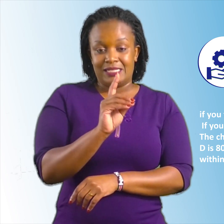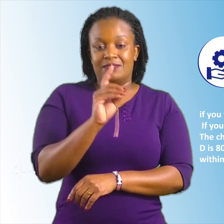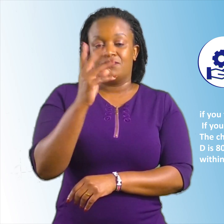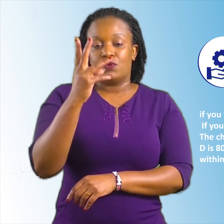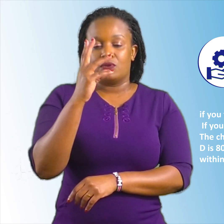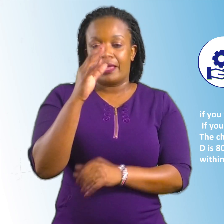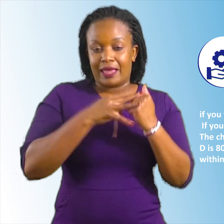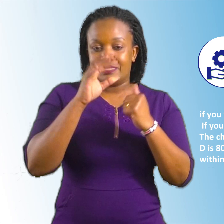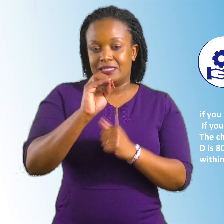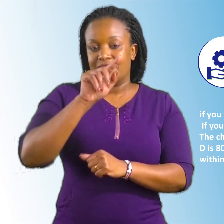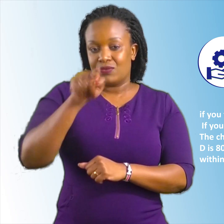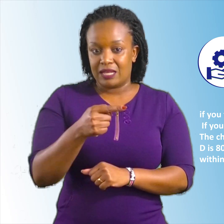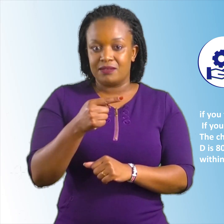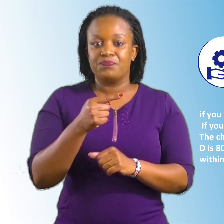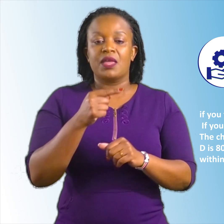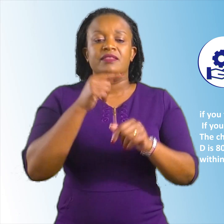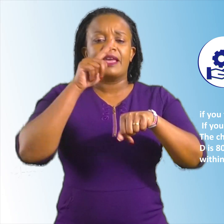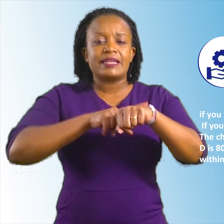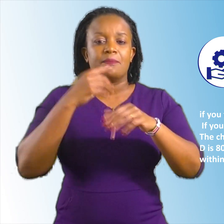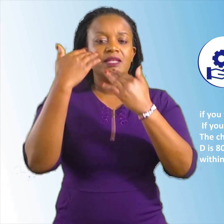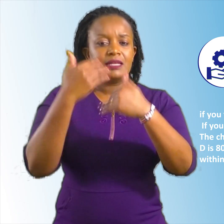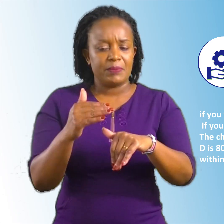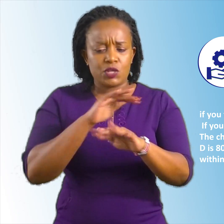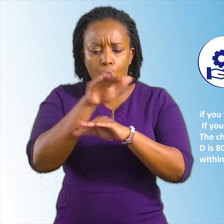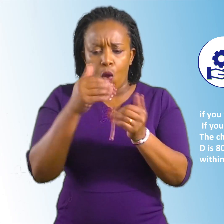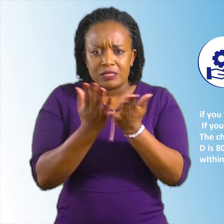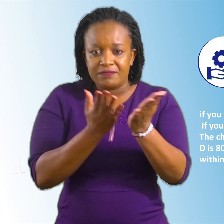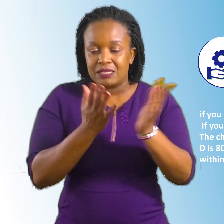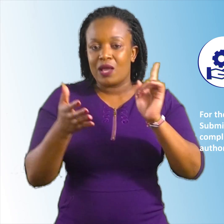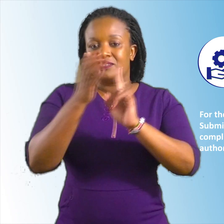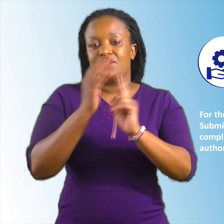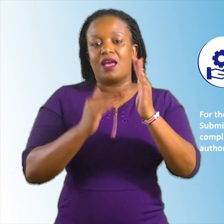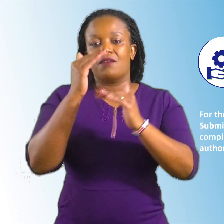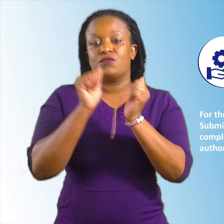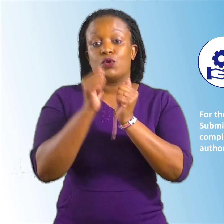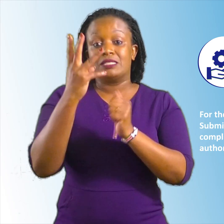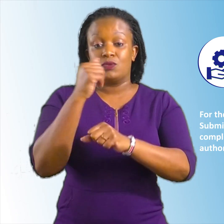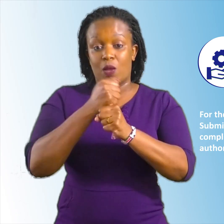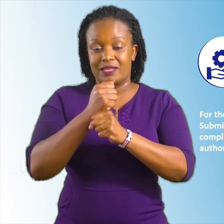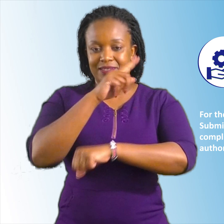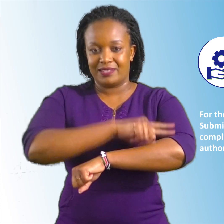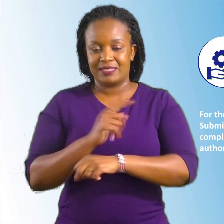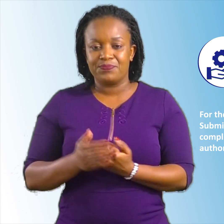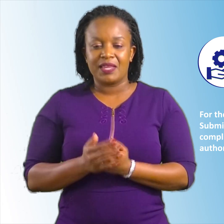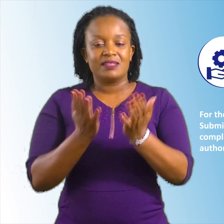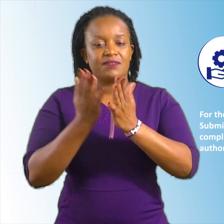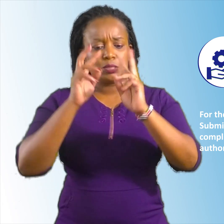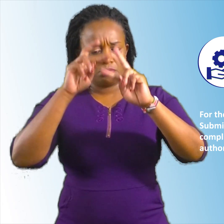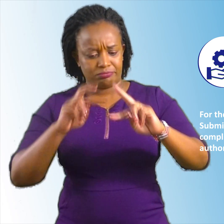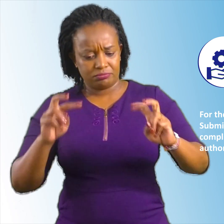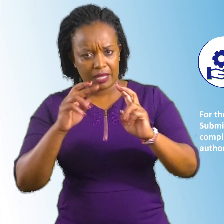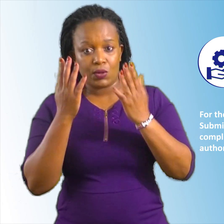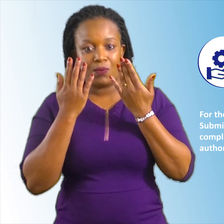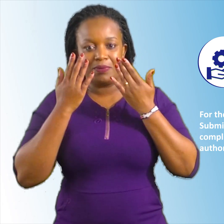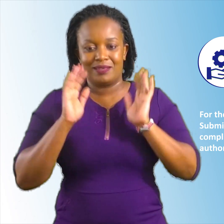The timeline for all four categories is within 14 working days. For the service of inspection and